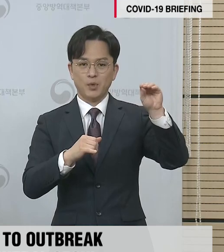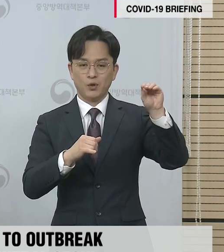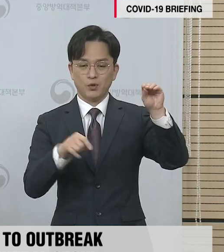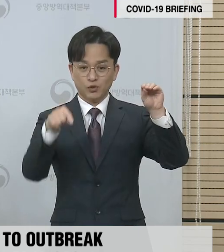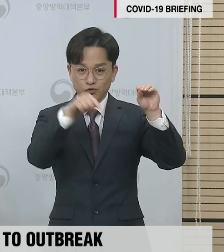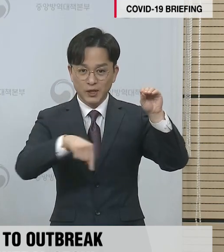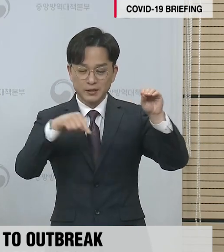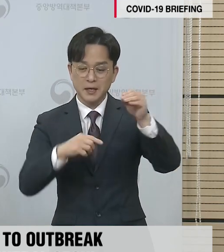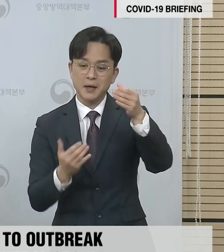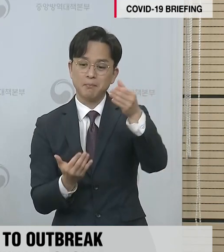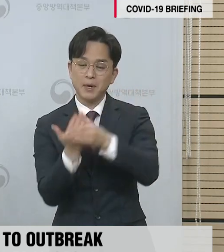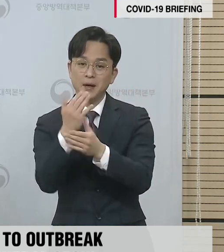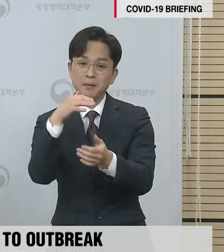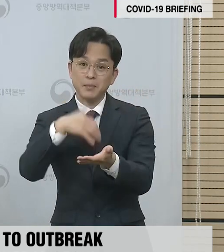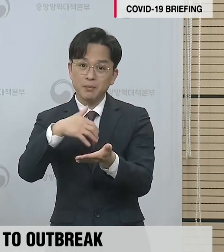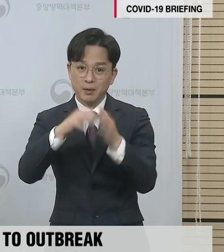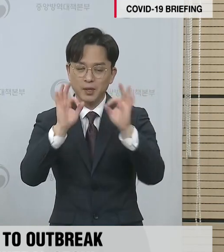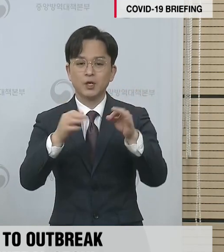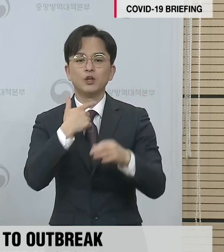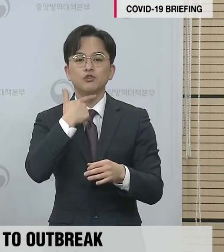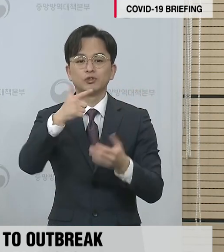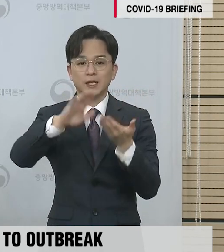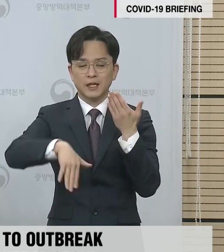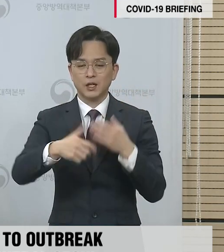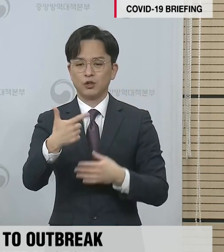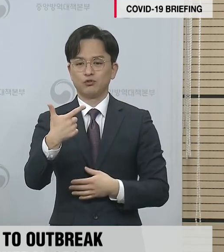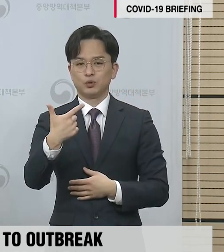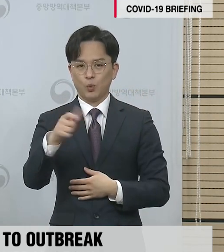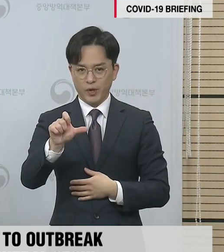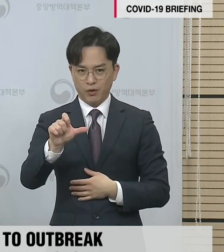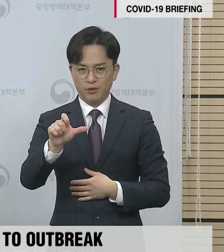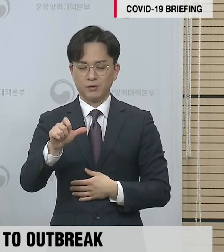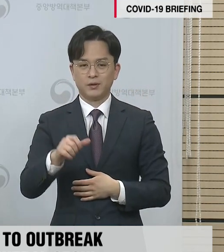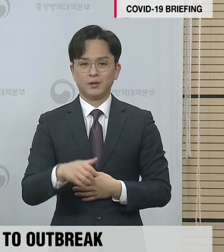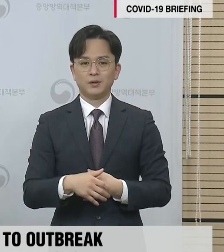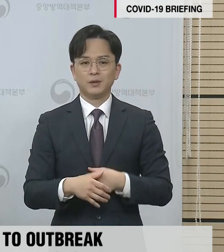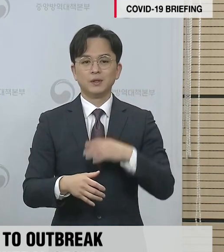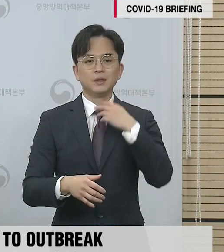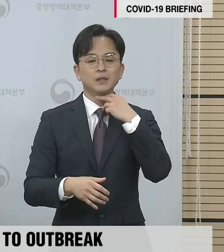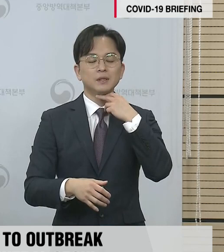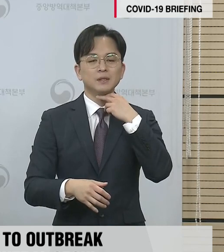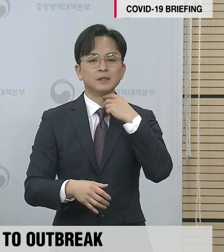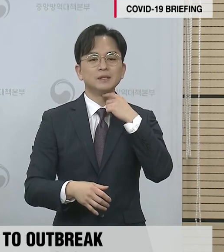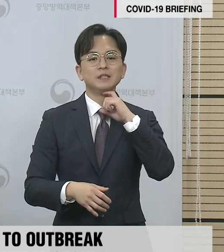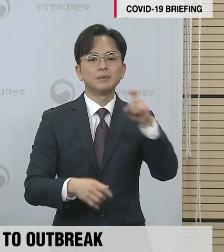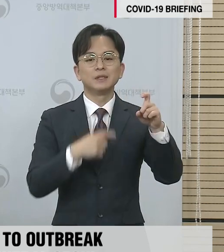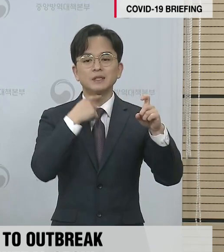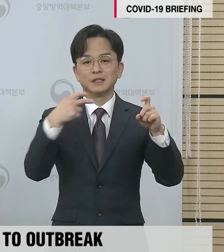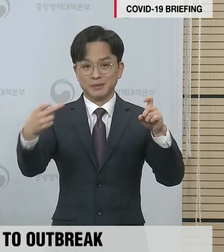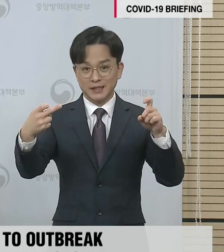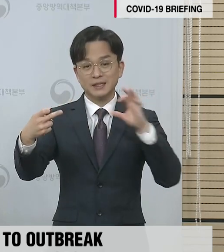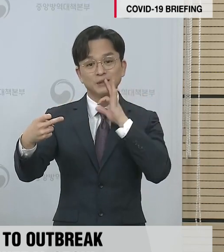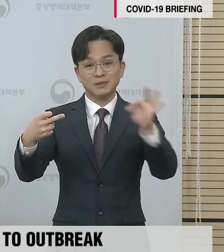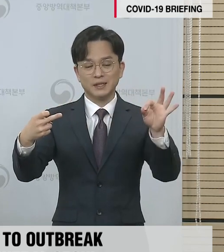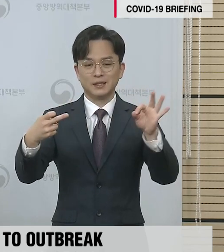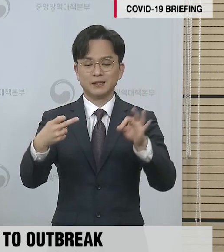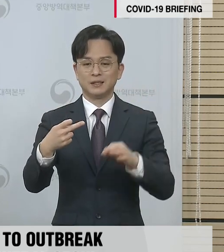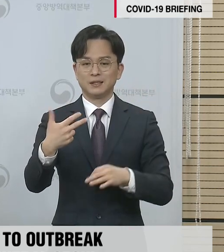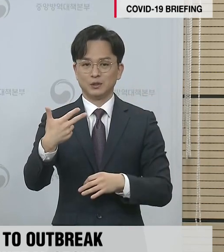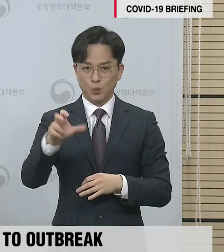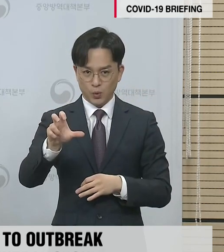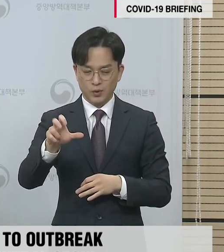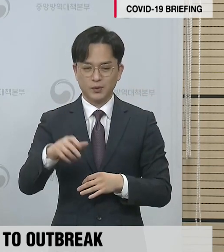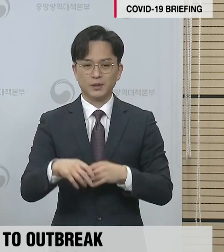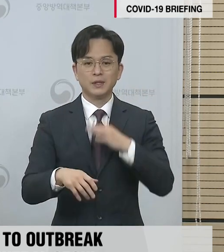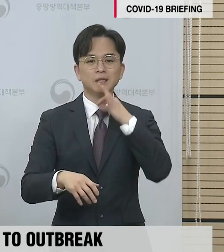of the total cases. And as for every 100,000 people,